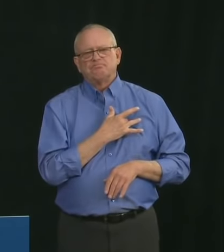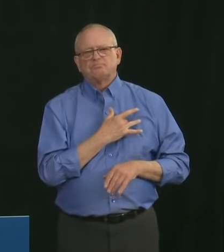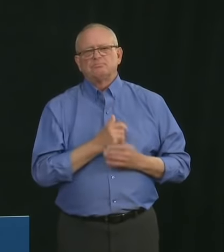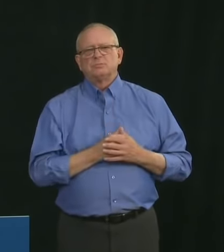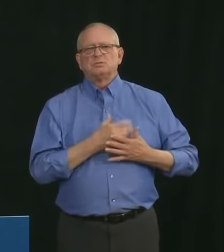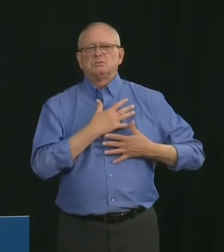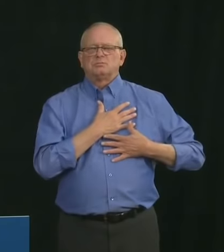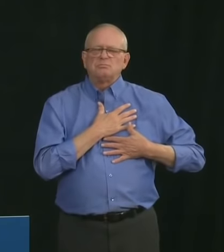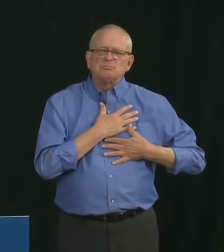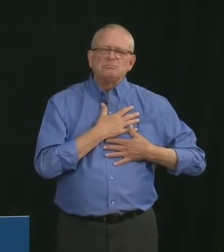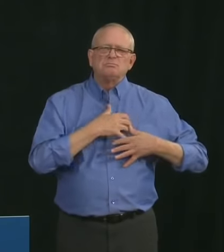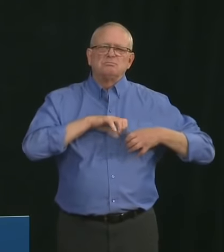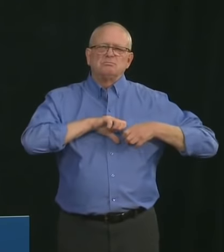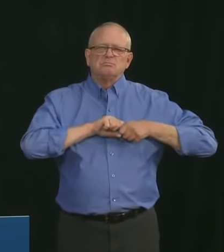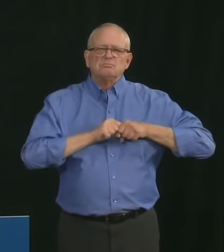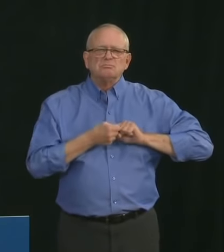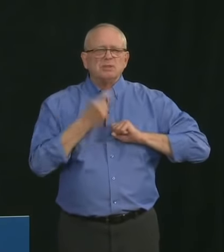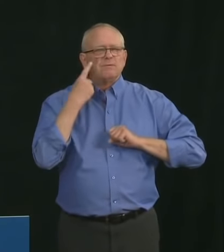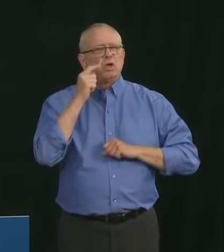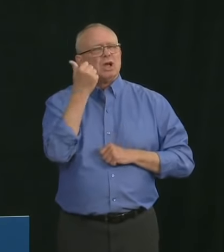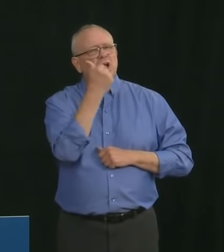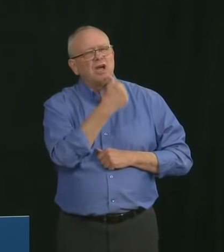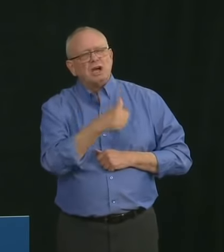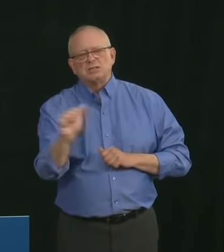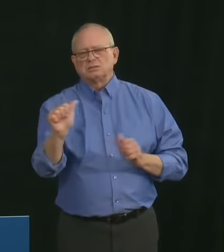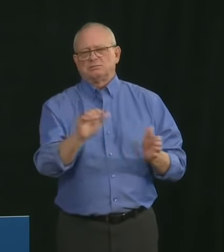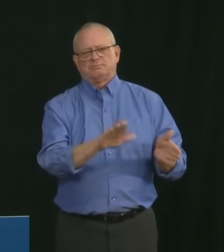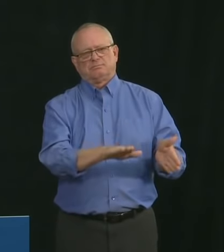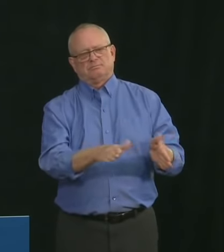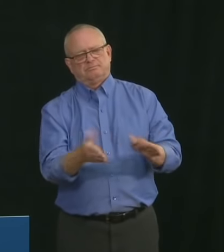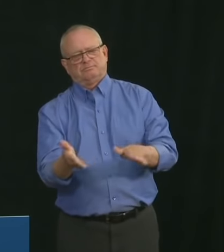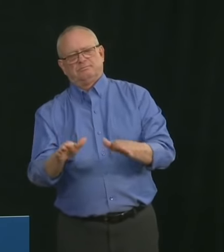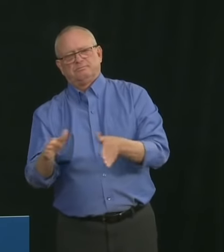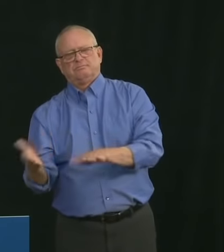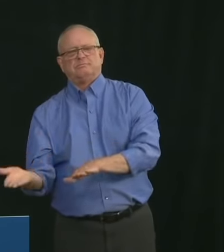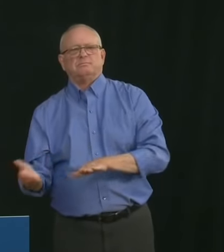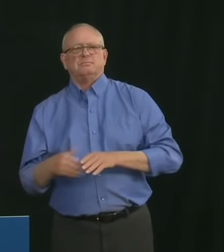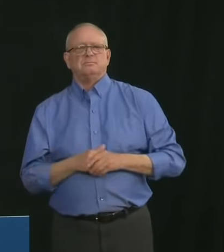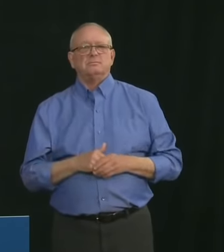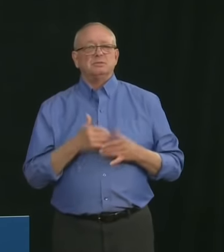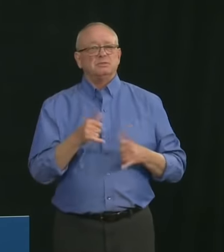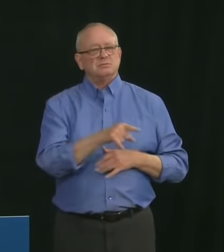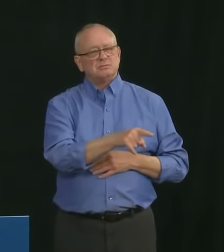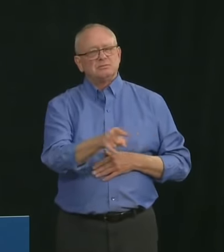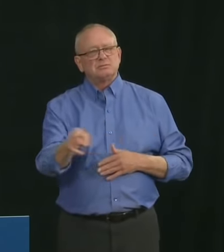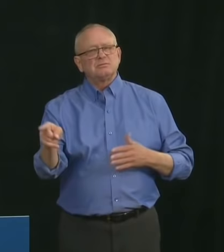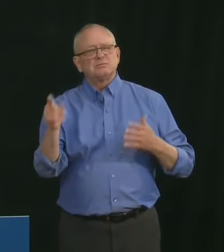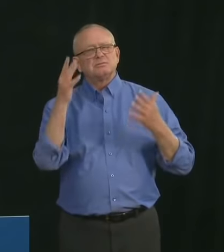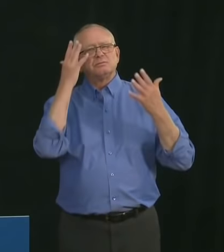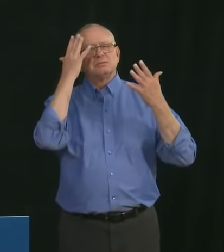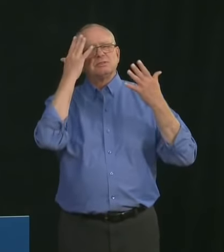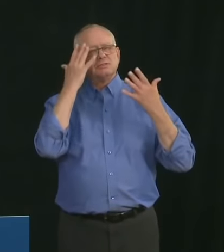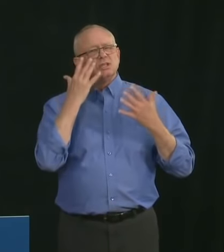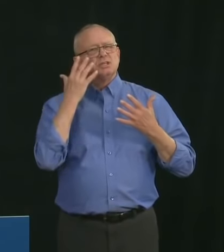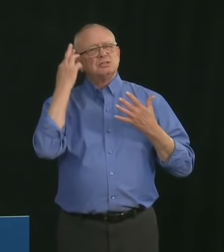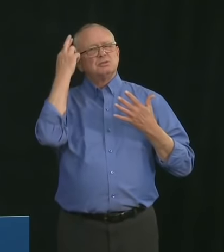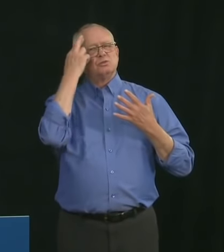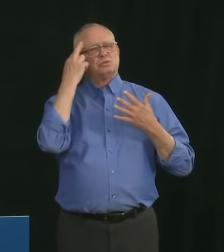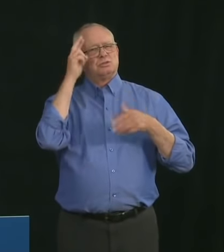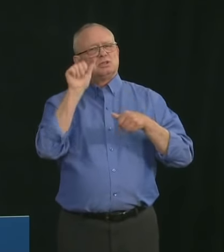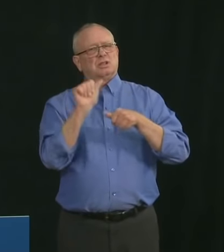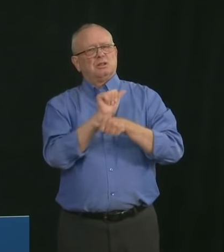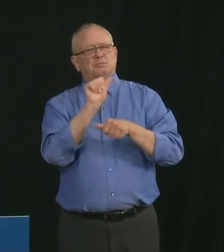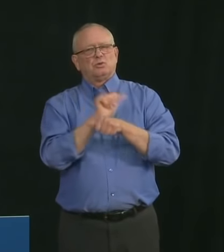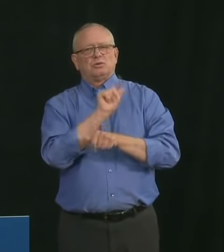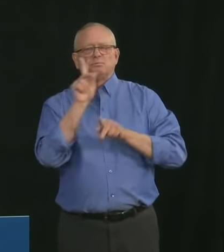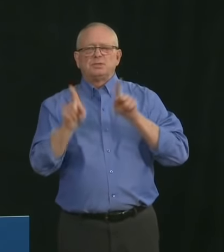cause. It is these most tragic cases that we continue to work collectively to prevent. It has been nearly a week